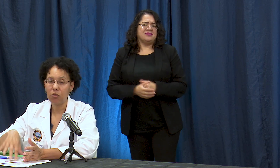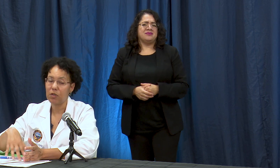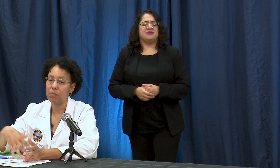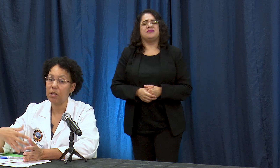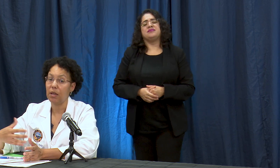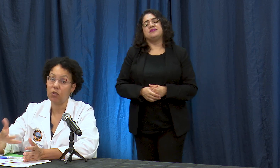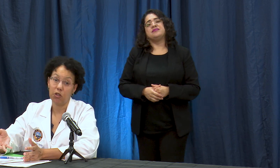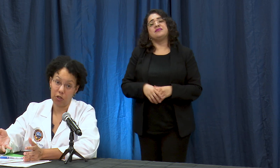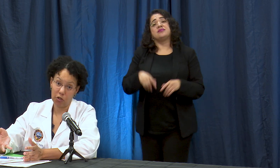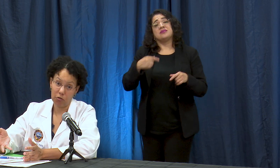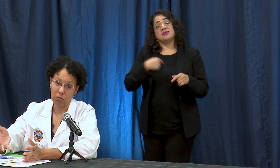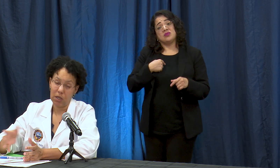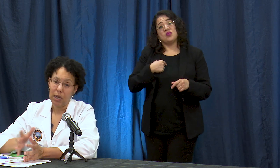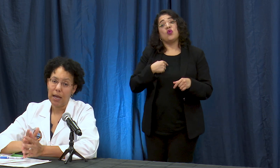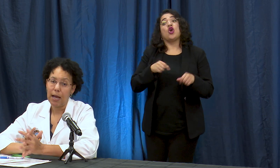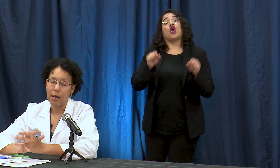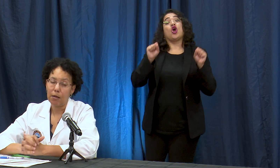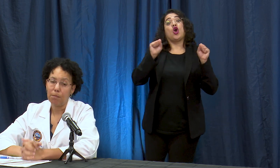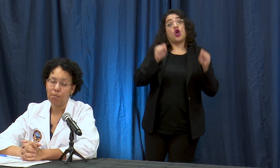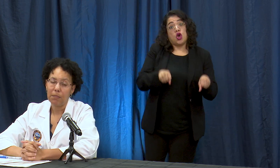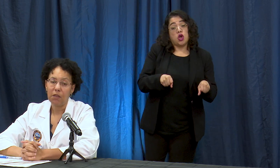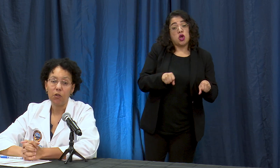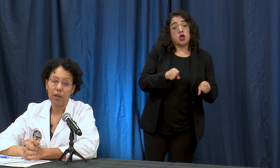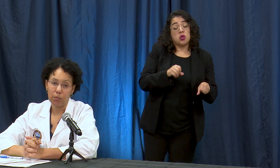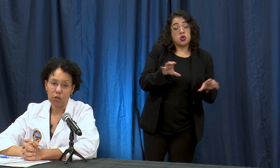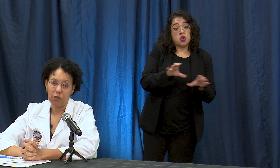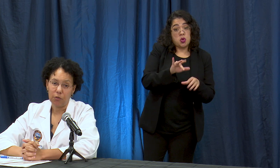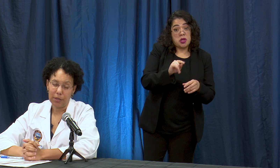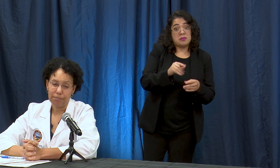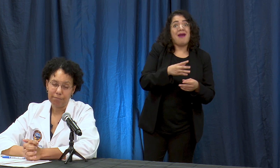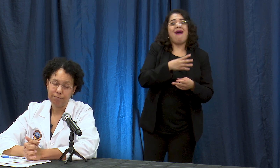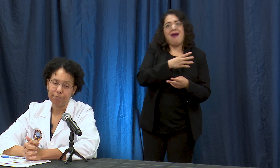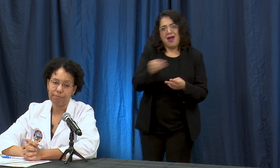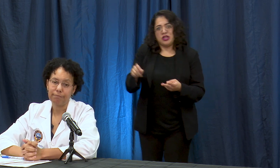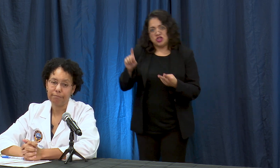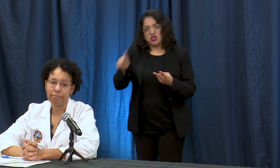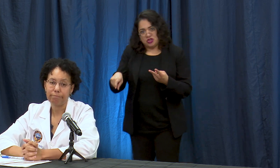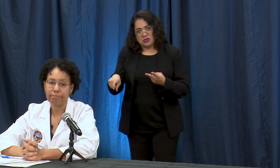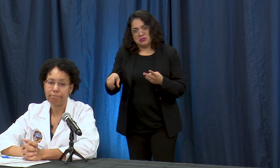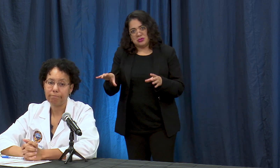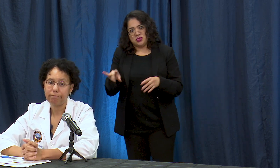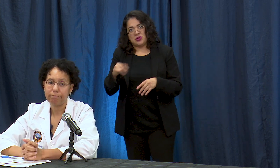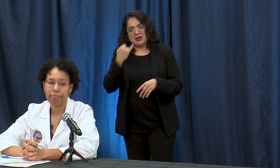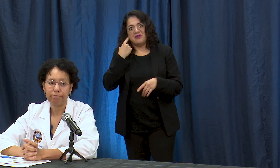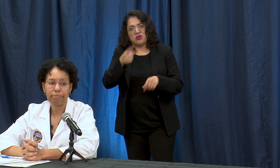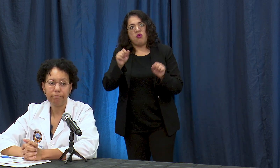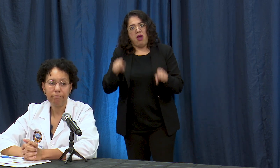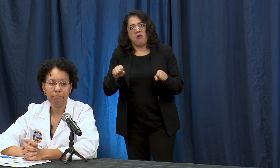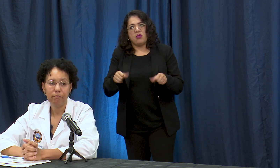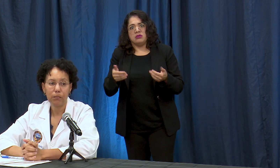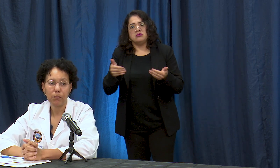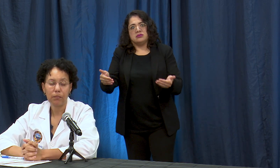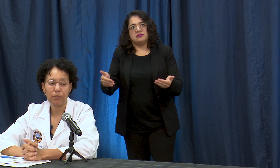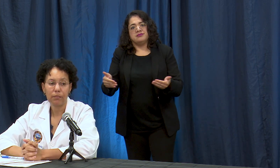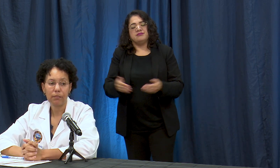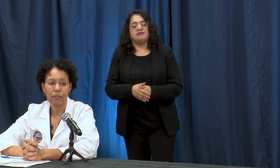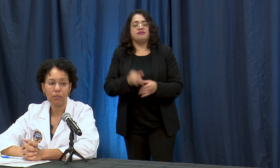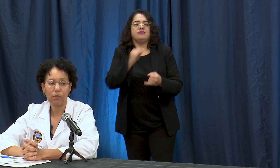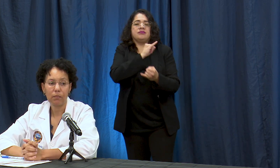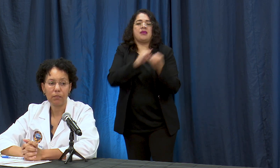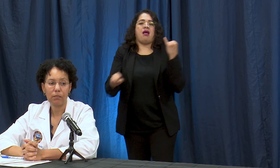could do, so it's something that we should do if you're able to do it. Great. Thank you very much, Dr. Davis. And the last